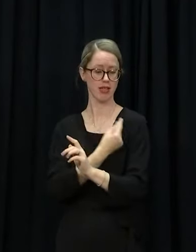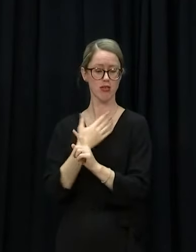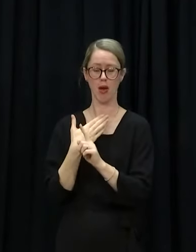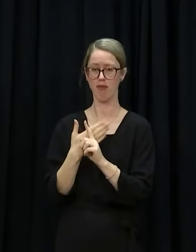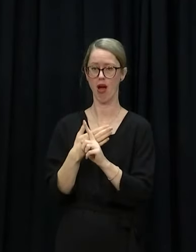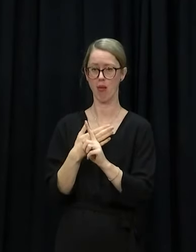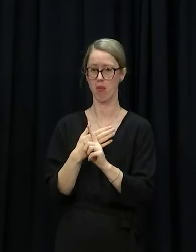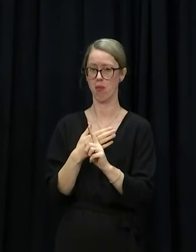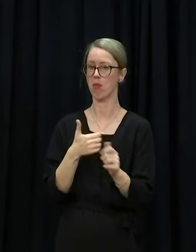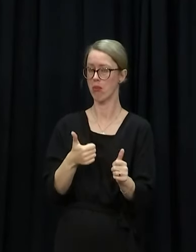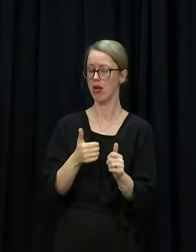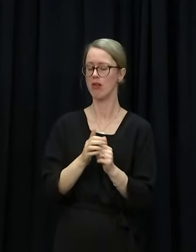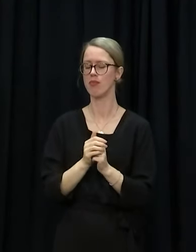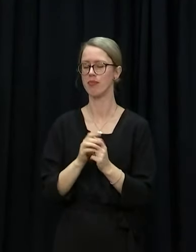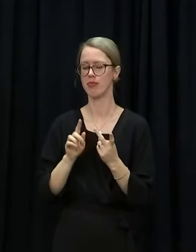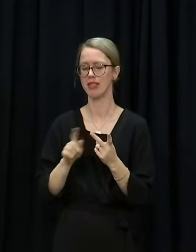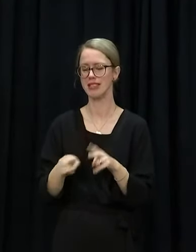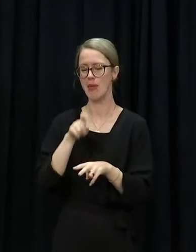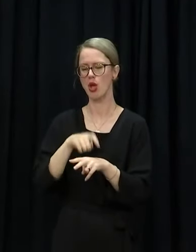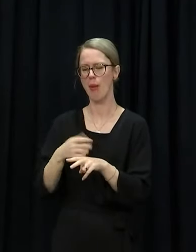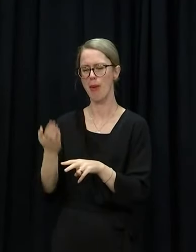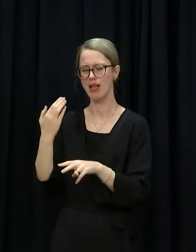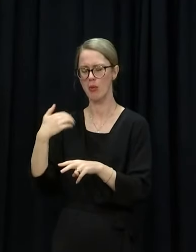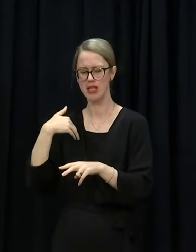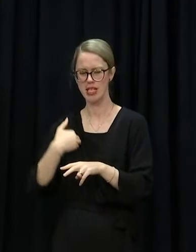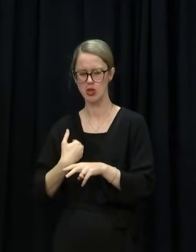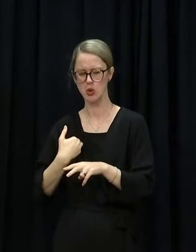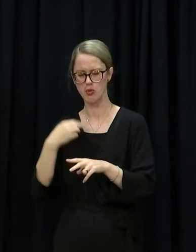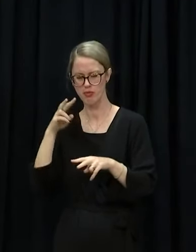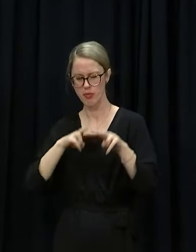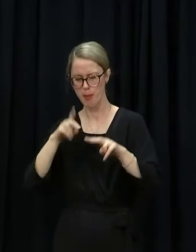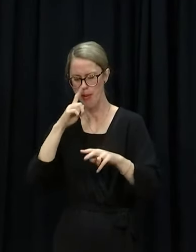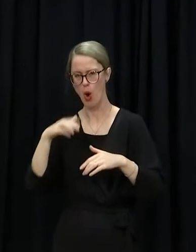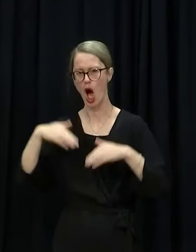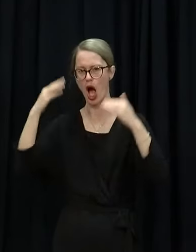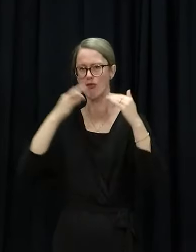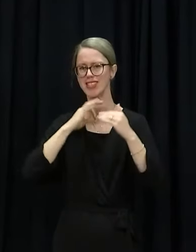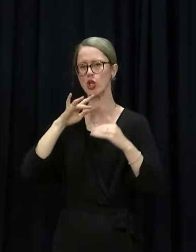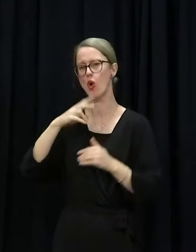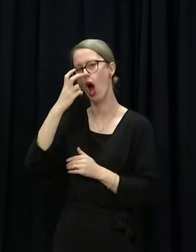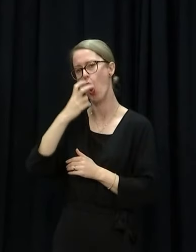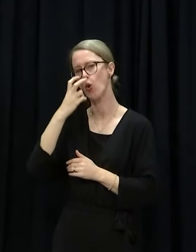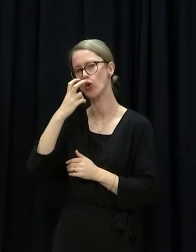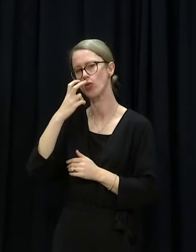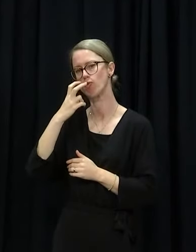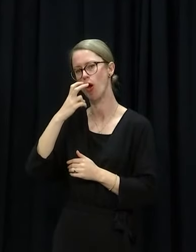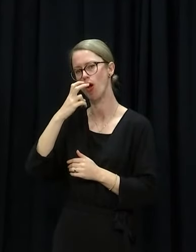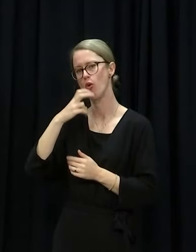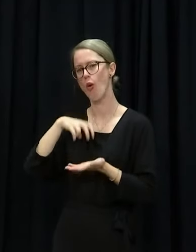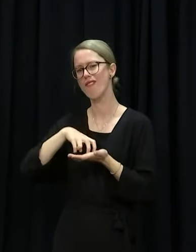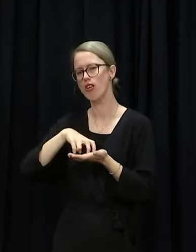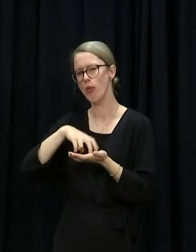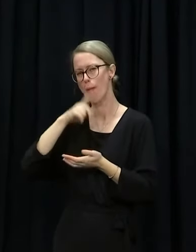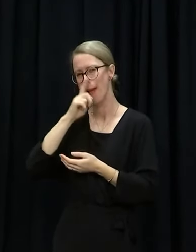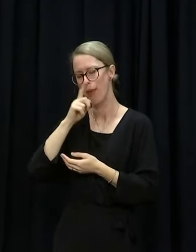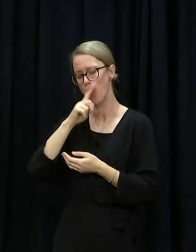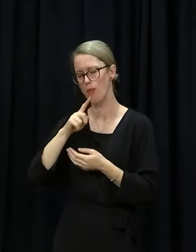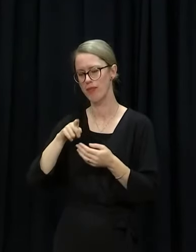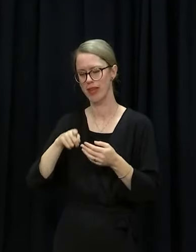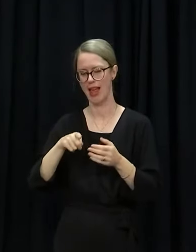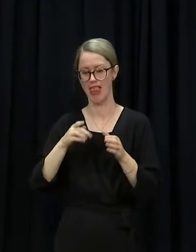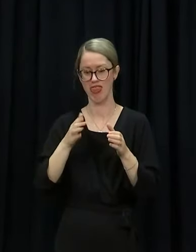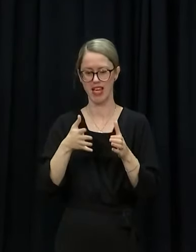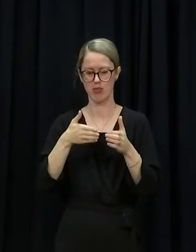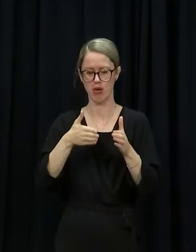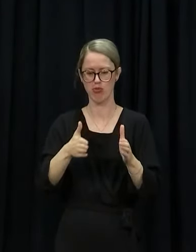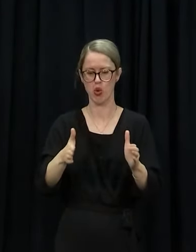been vaccinated. At the same time, we needed to vaccinate those at the highest risk, which are our older people and our vulnerable people. And then we've broadened out.